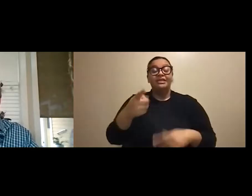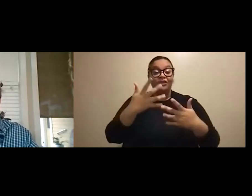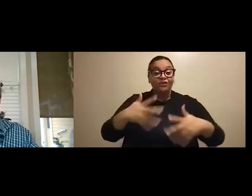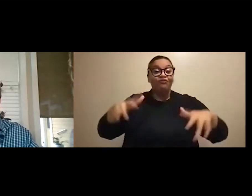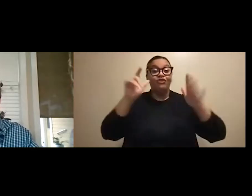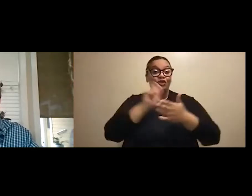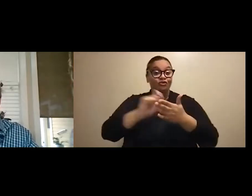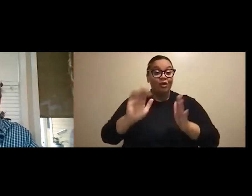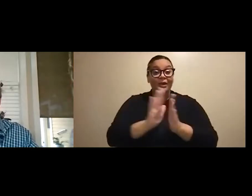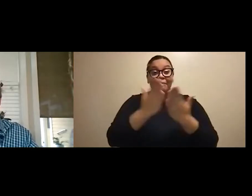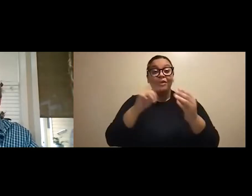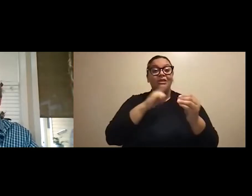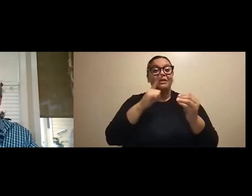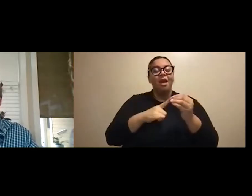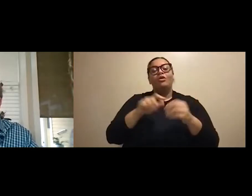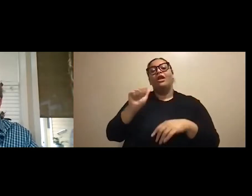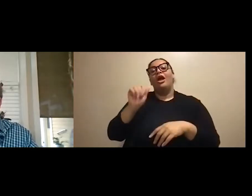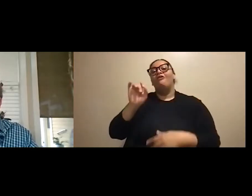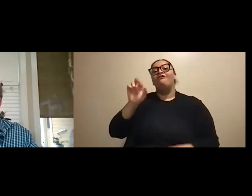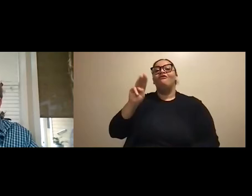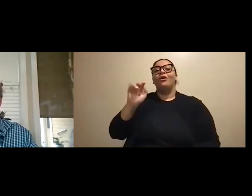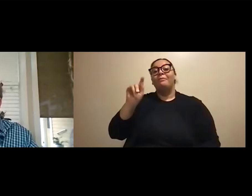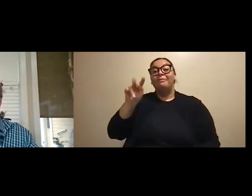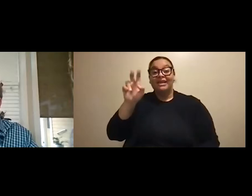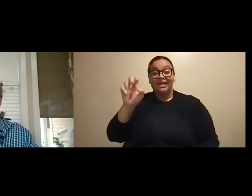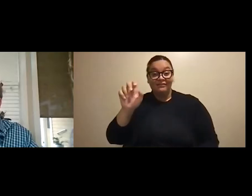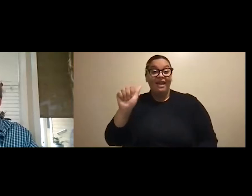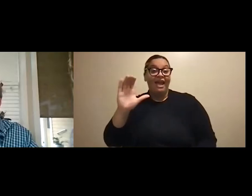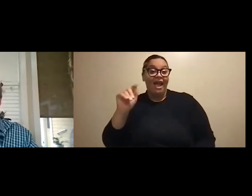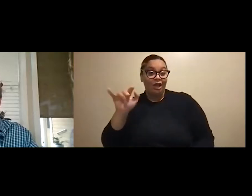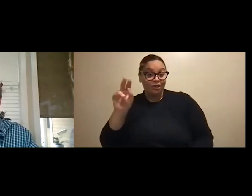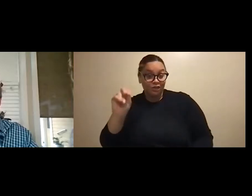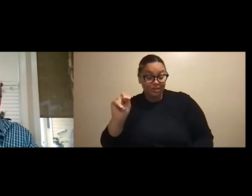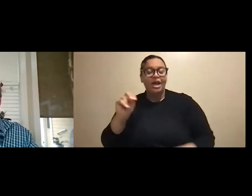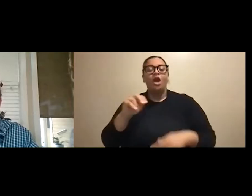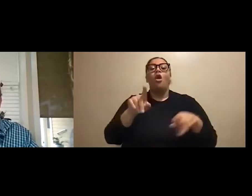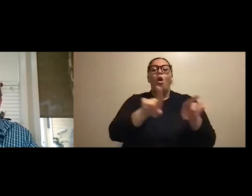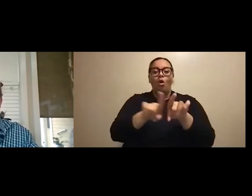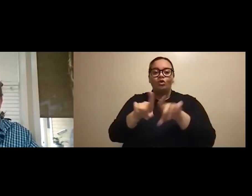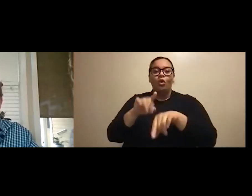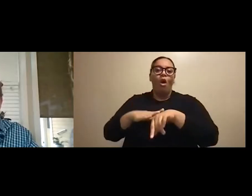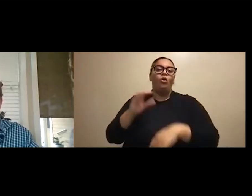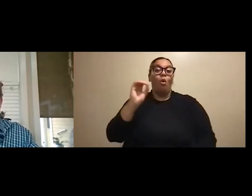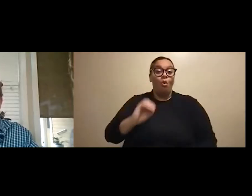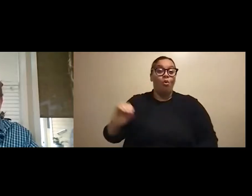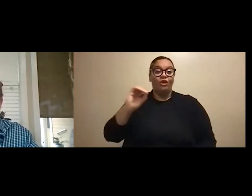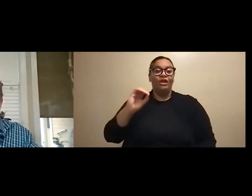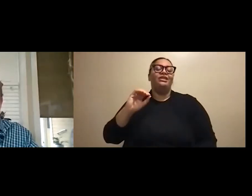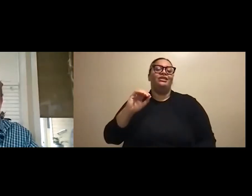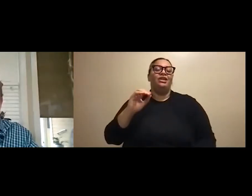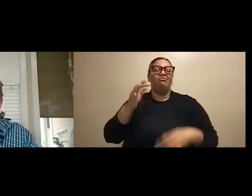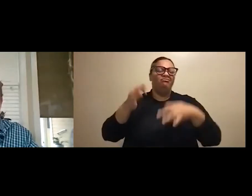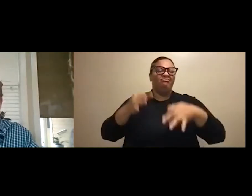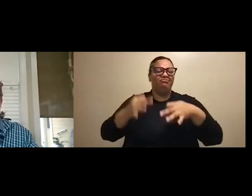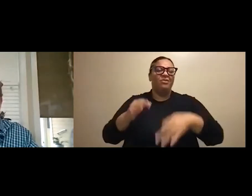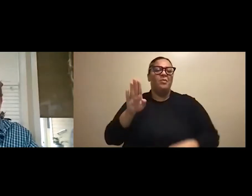on affirmative action and equality debates, as well as on the Oregon Judicial Branch. So I'd like to welcome Dr. James